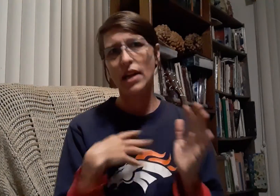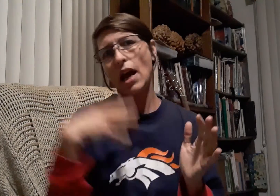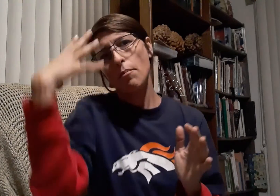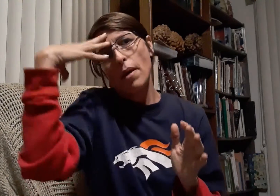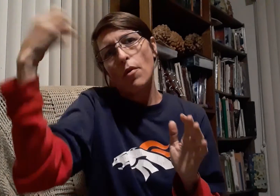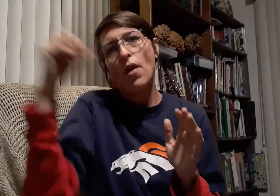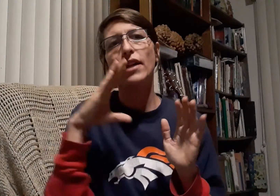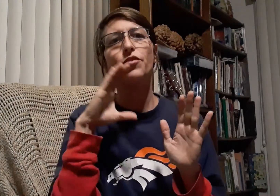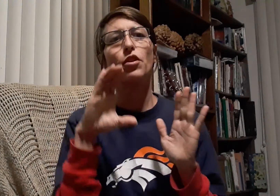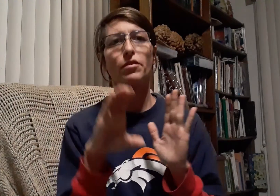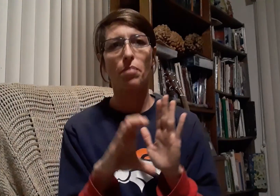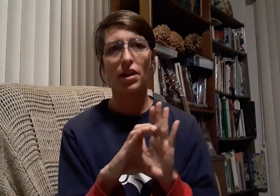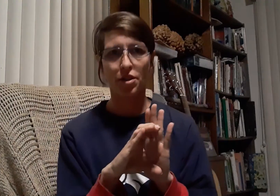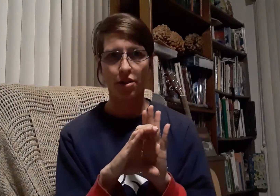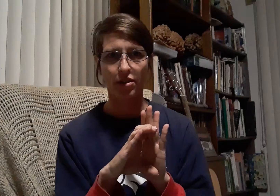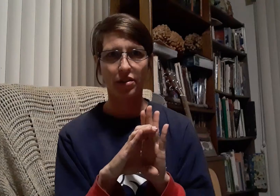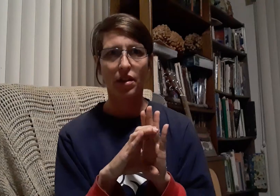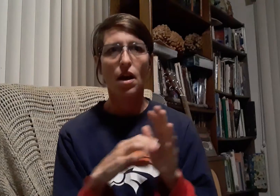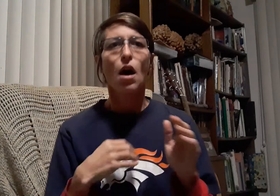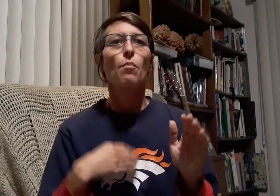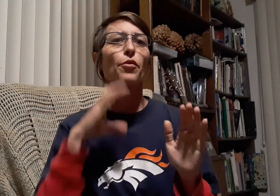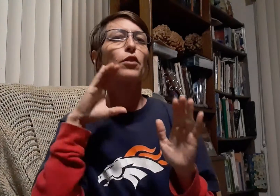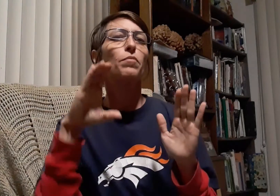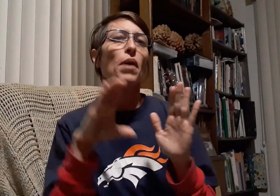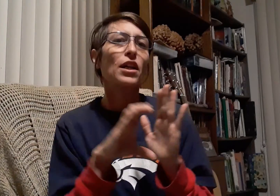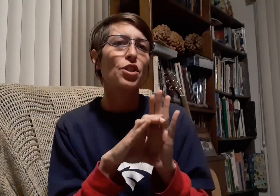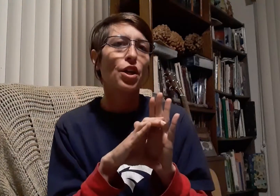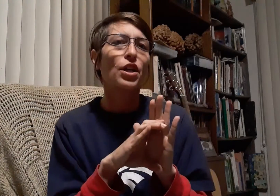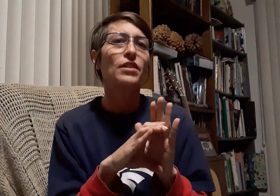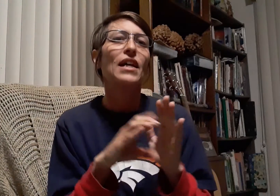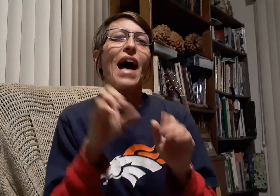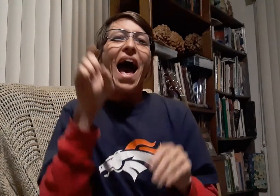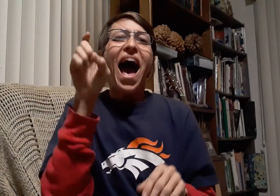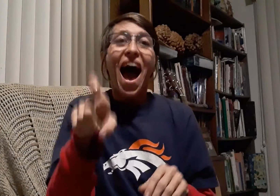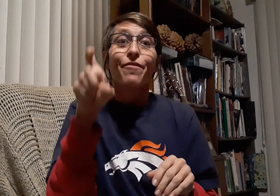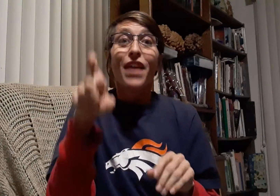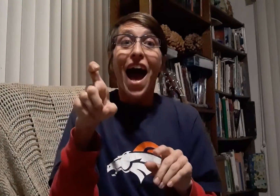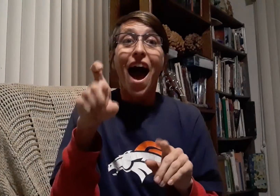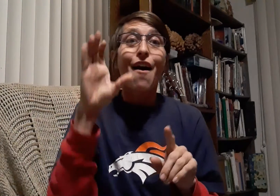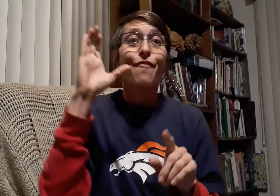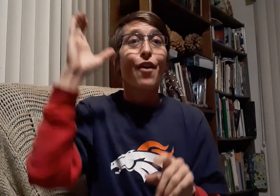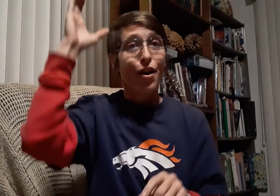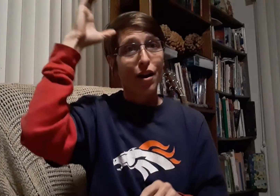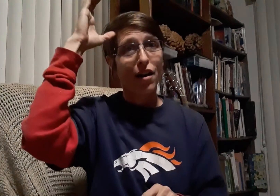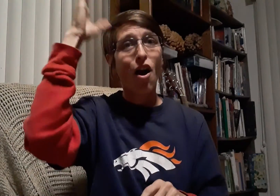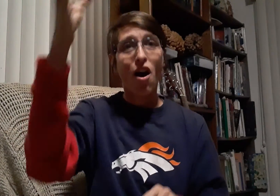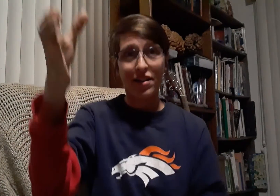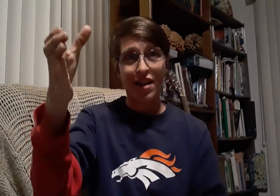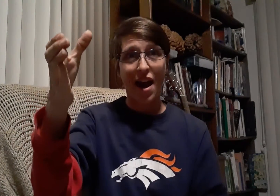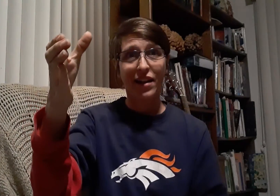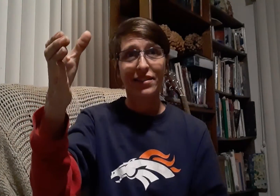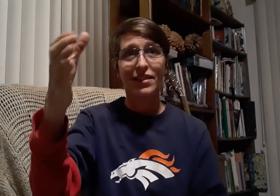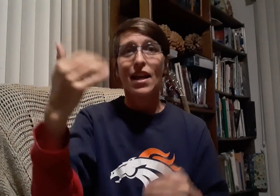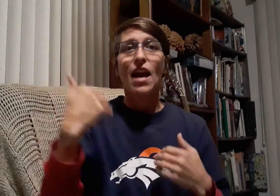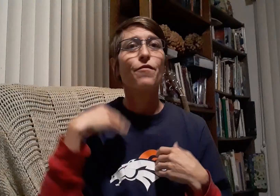I memorize those pictures. But those pictures have to have context. If they're